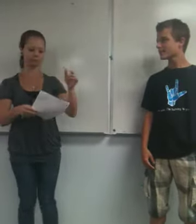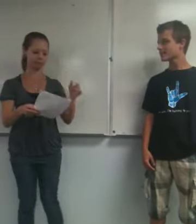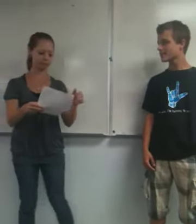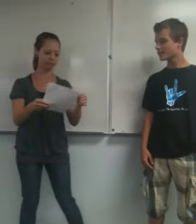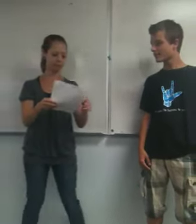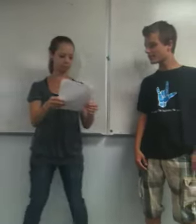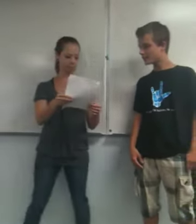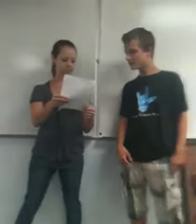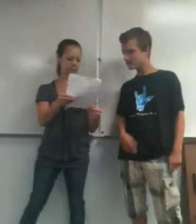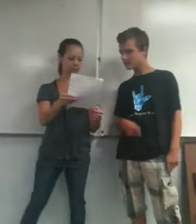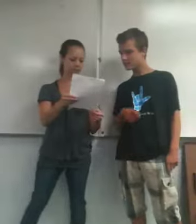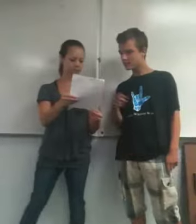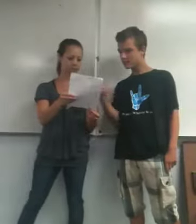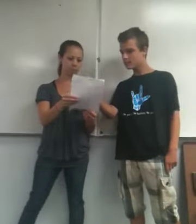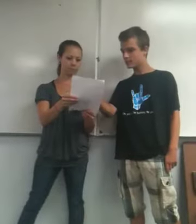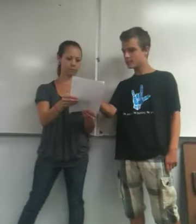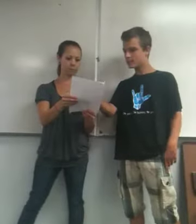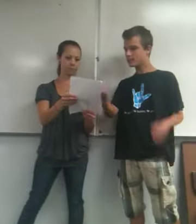box.